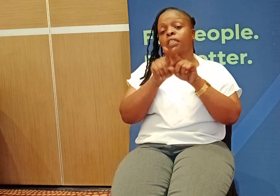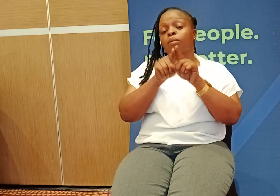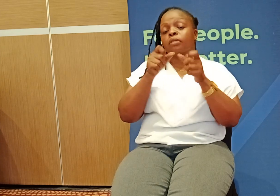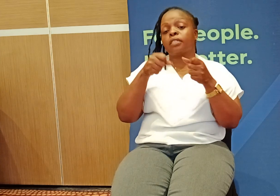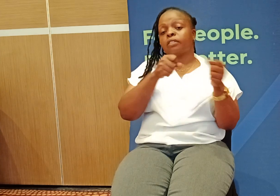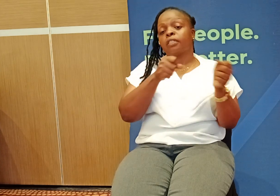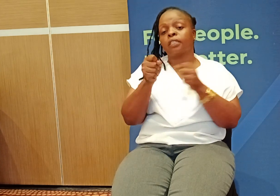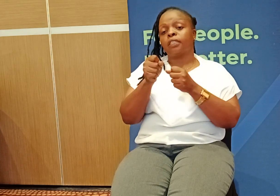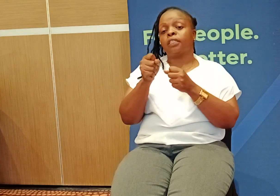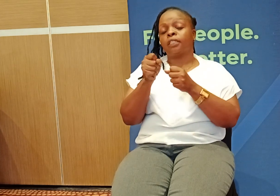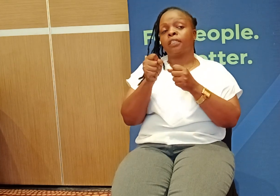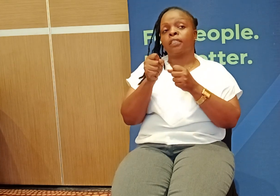number 2,